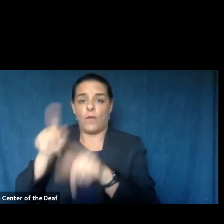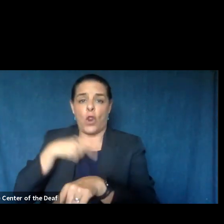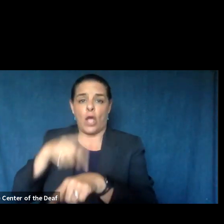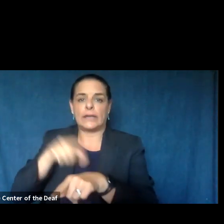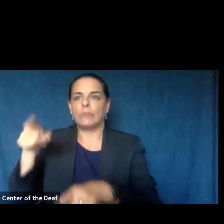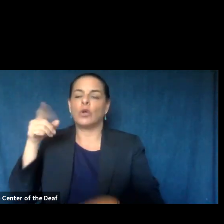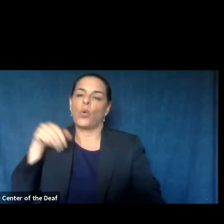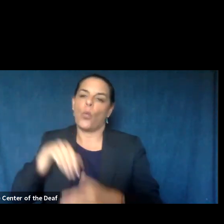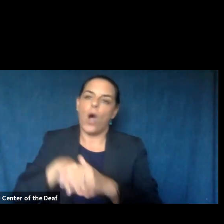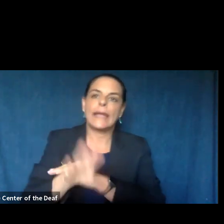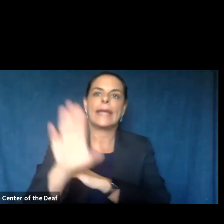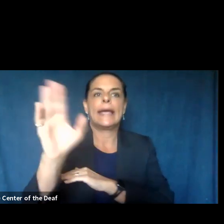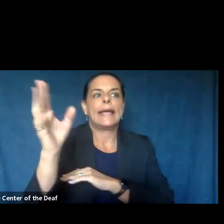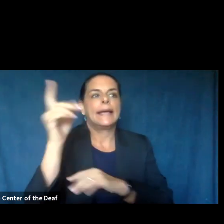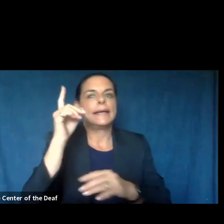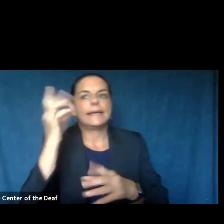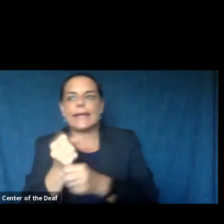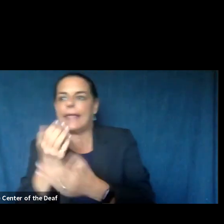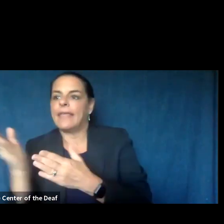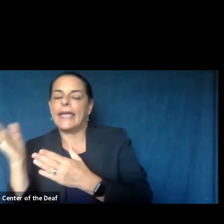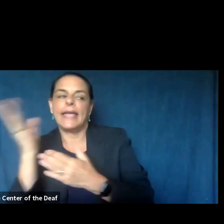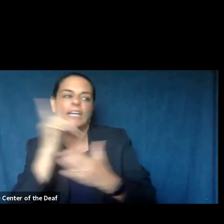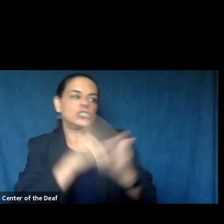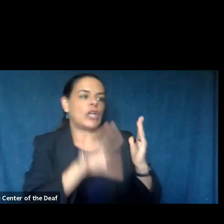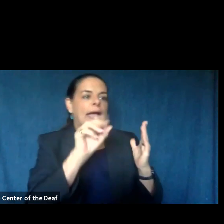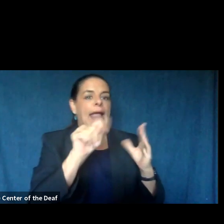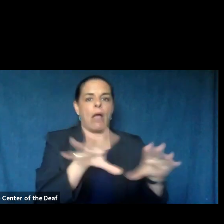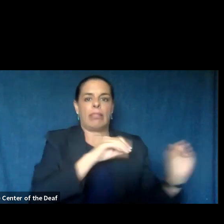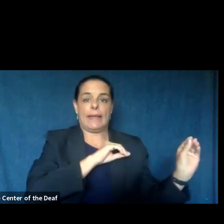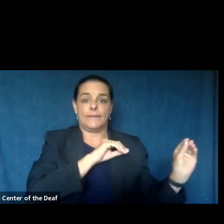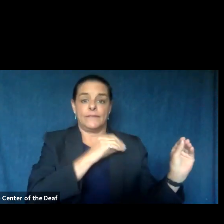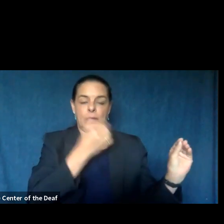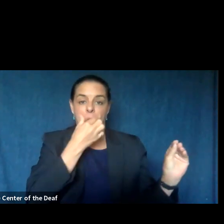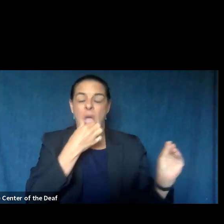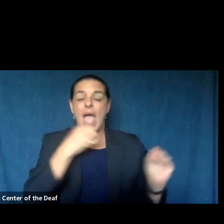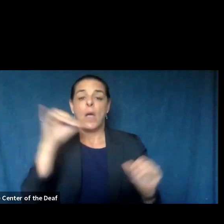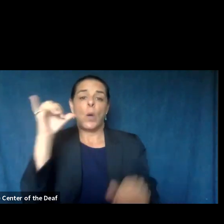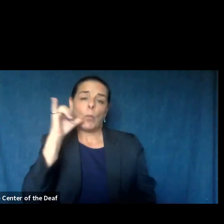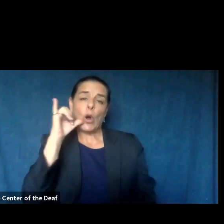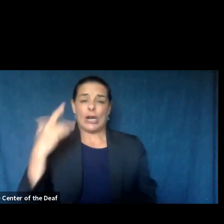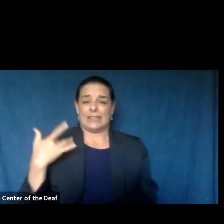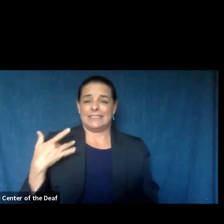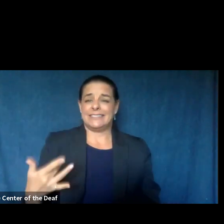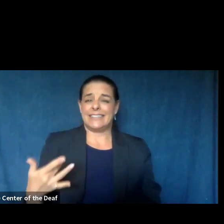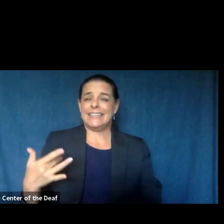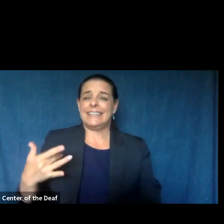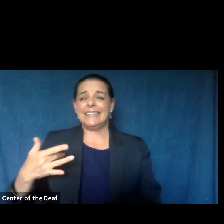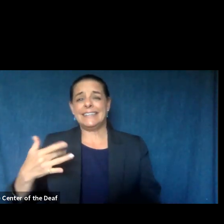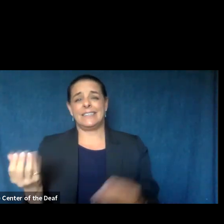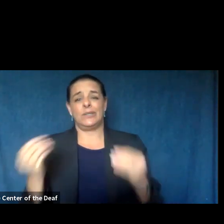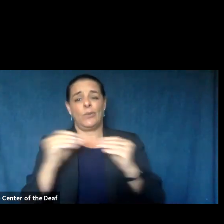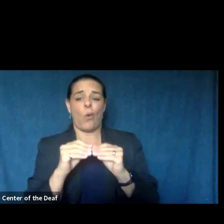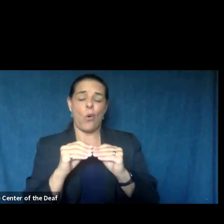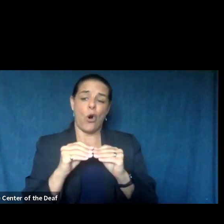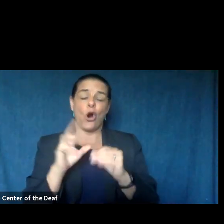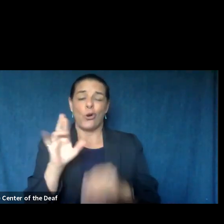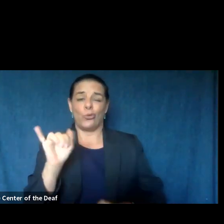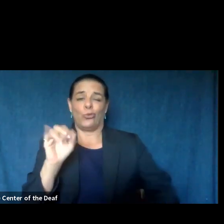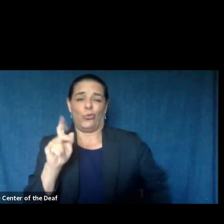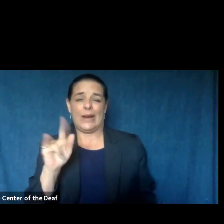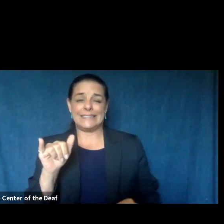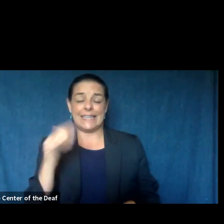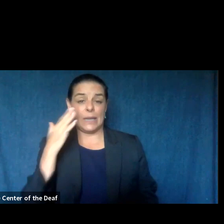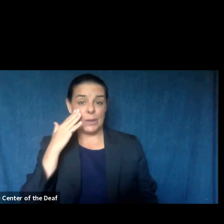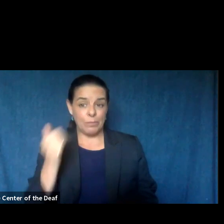through, getting your things, you're checking out for a short amount of time and leaving. Bars tend to be more inherently risky due